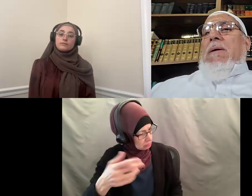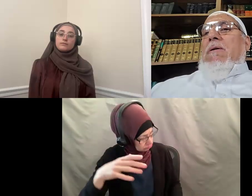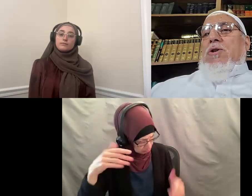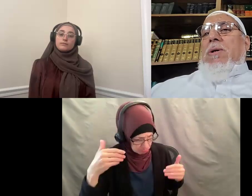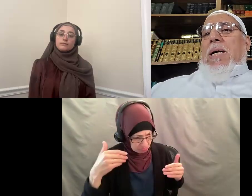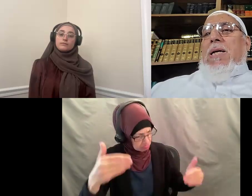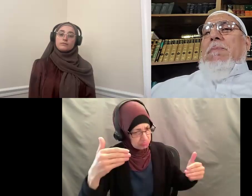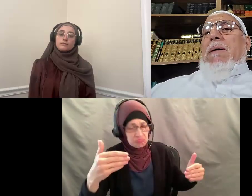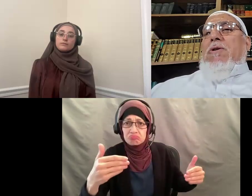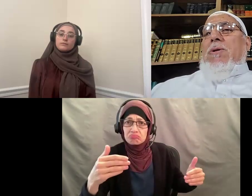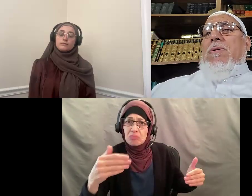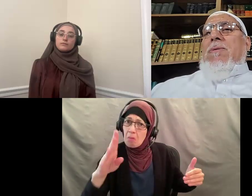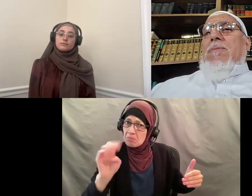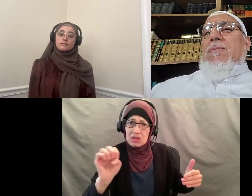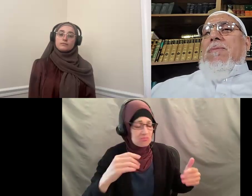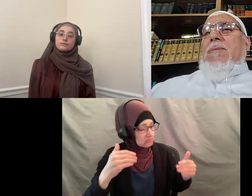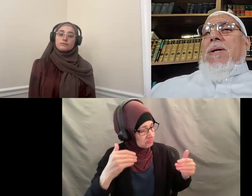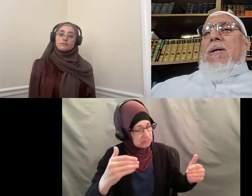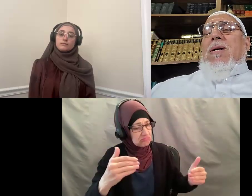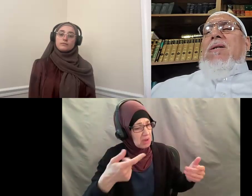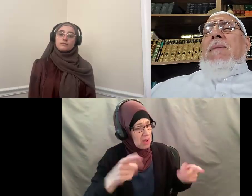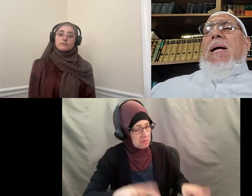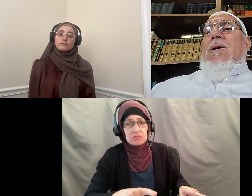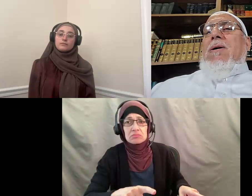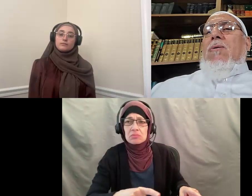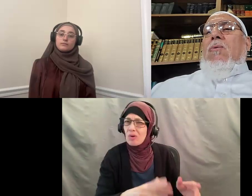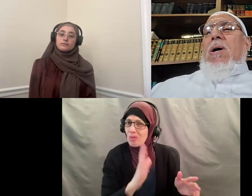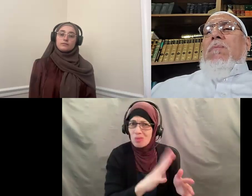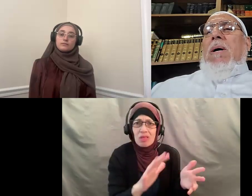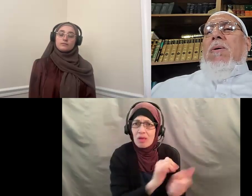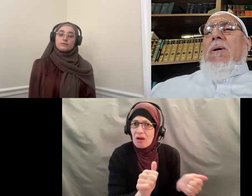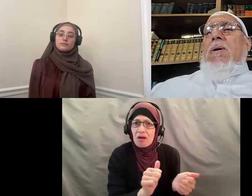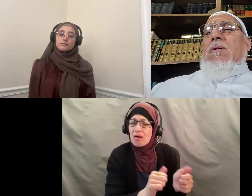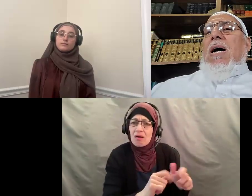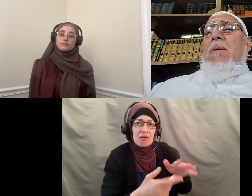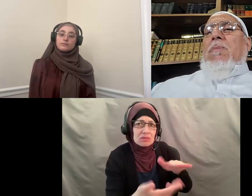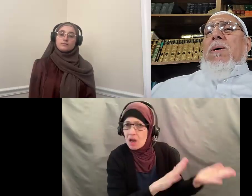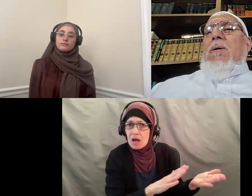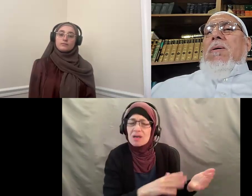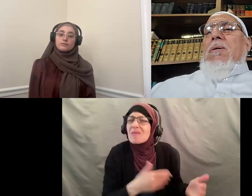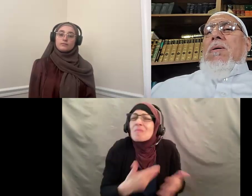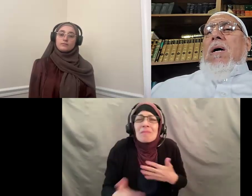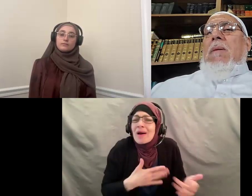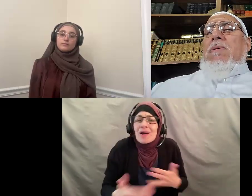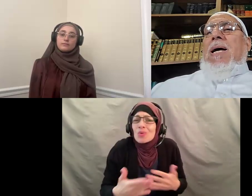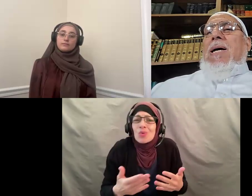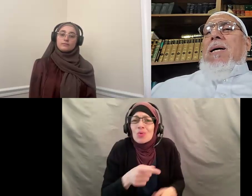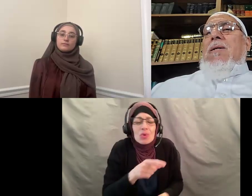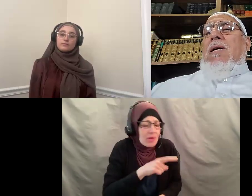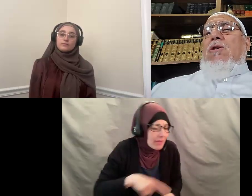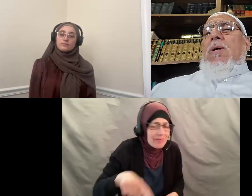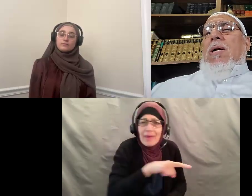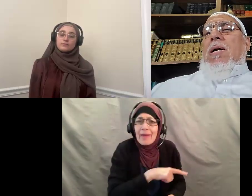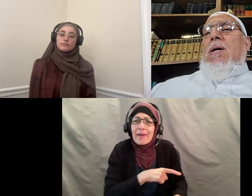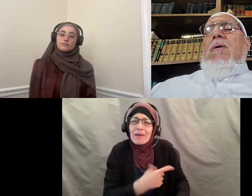Or perish, and it perishes. It doesn't matter what power type comes